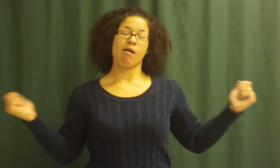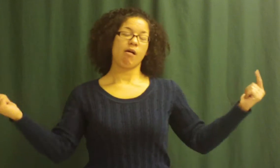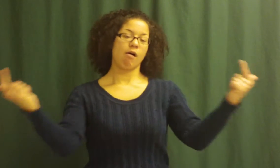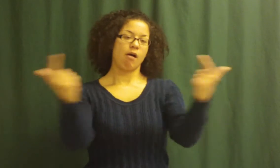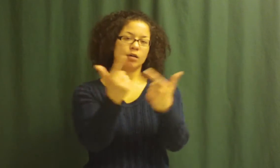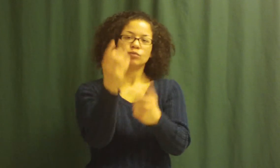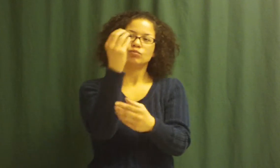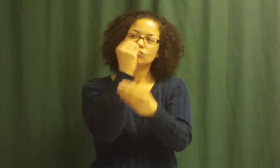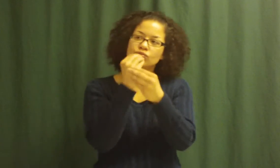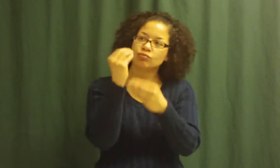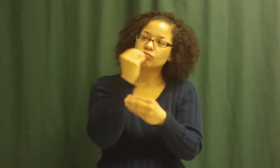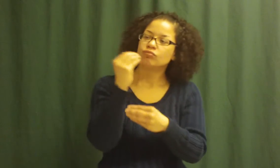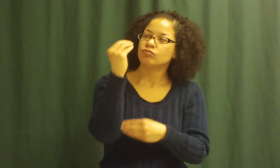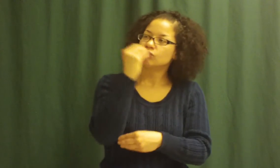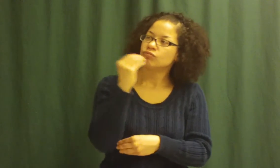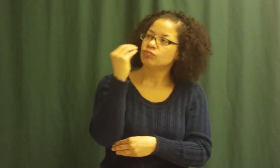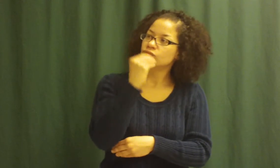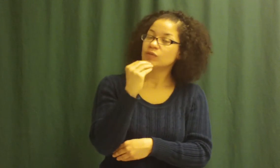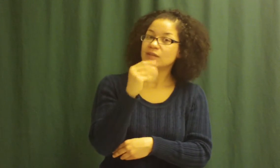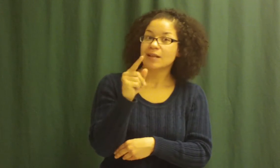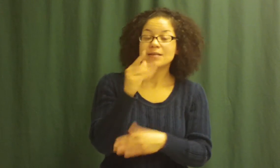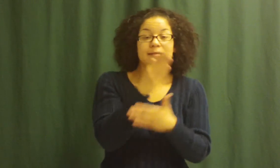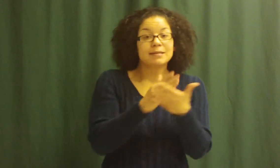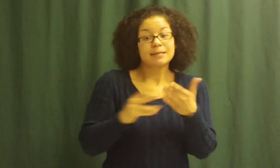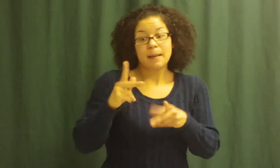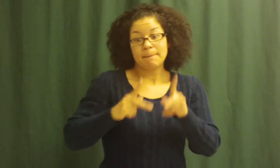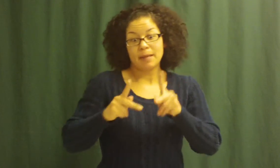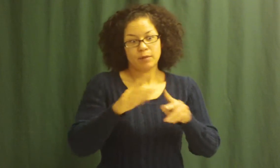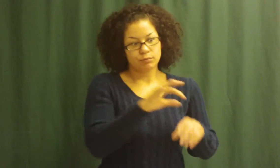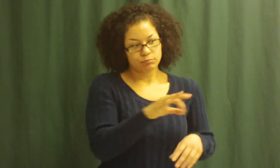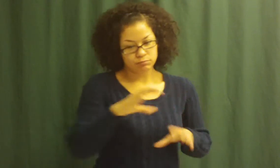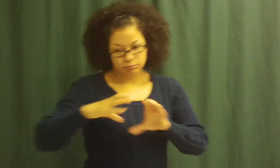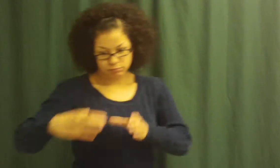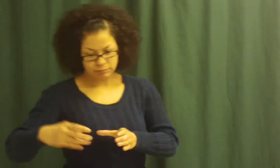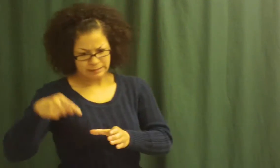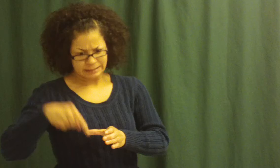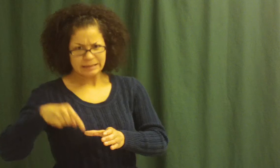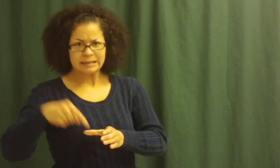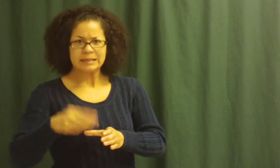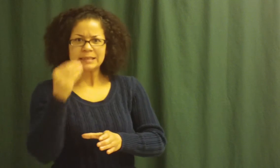some groups eat insects, while other groups do not.